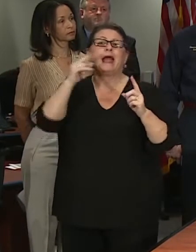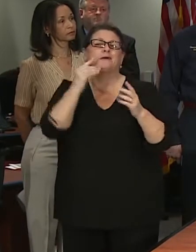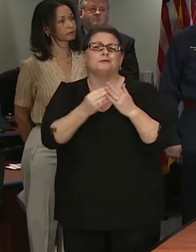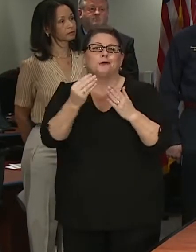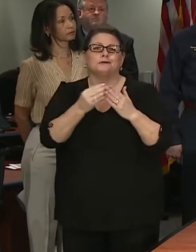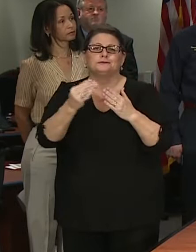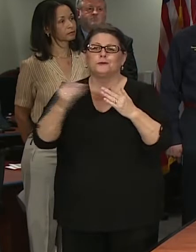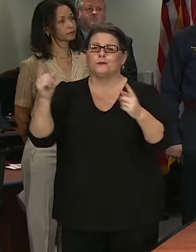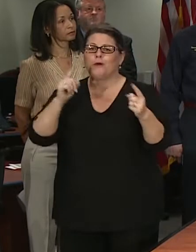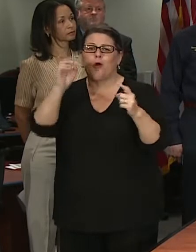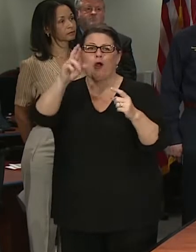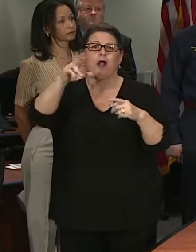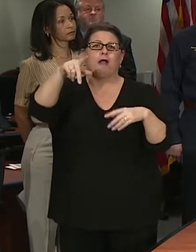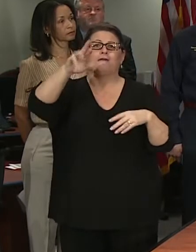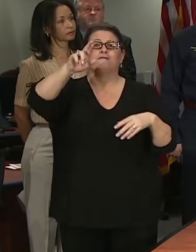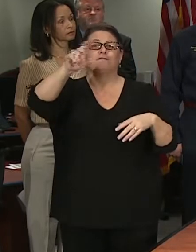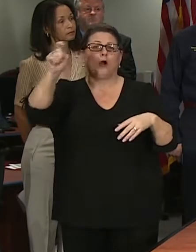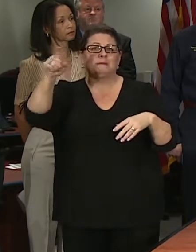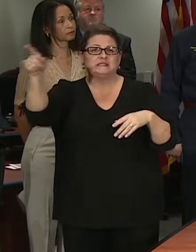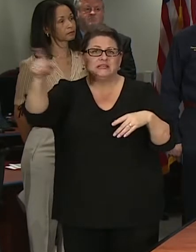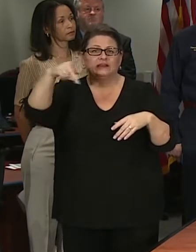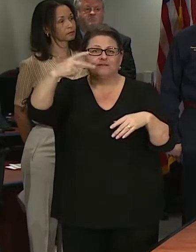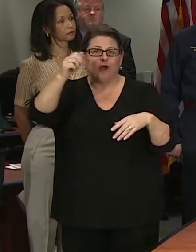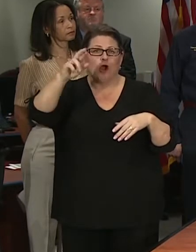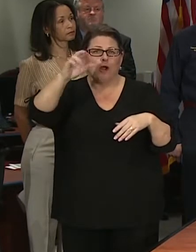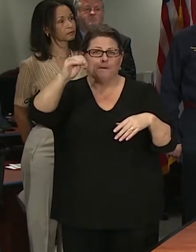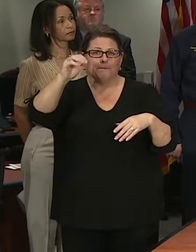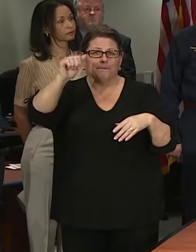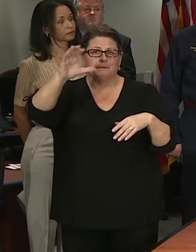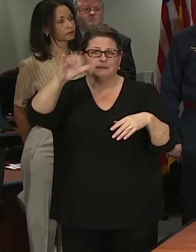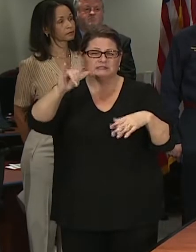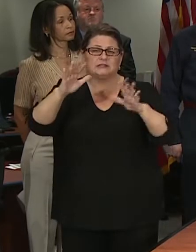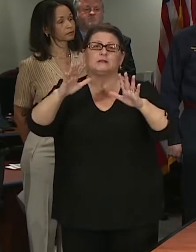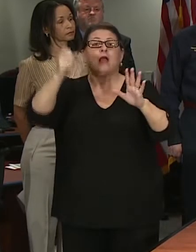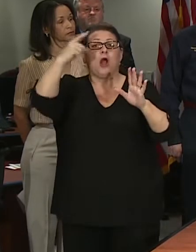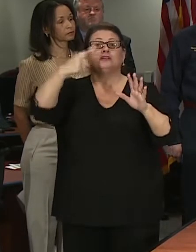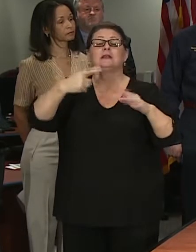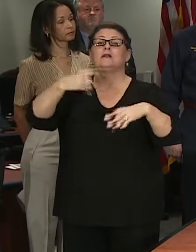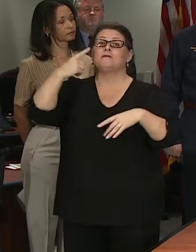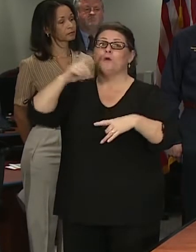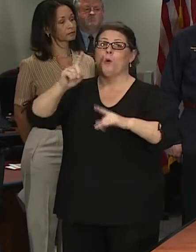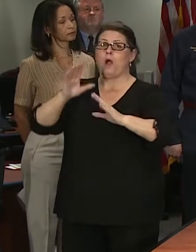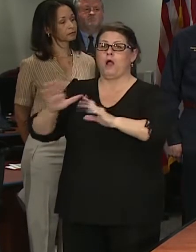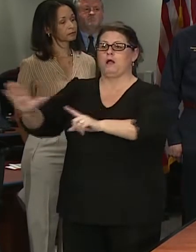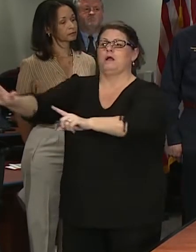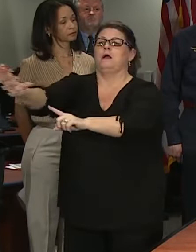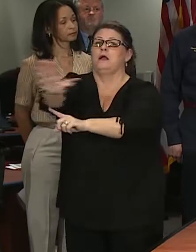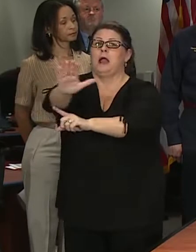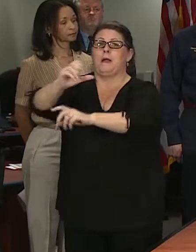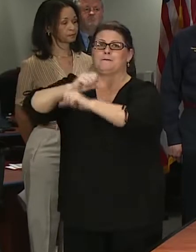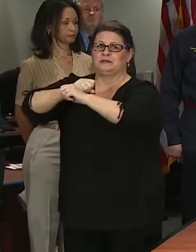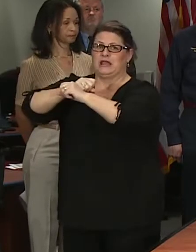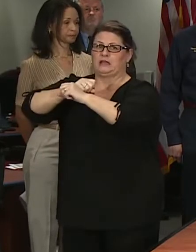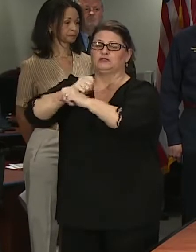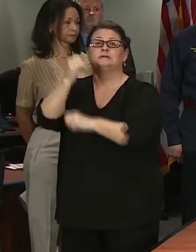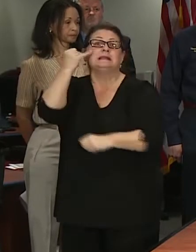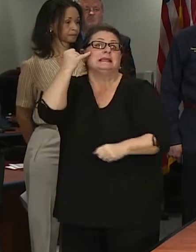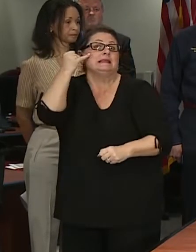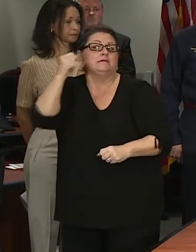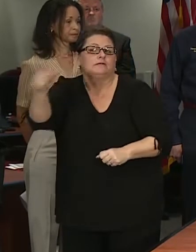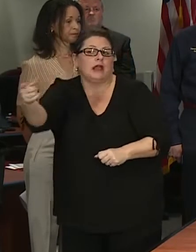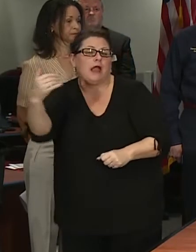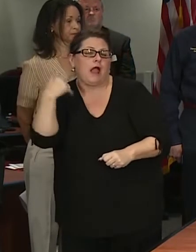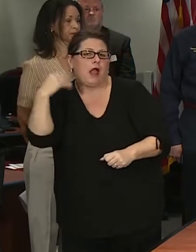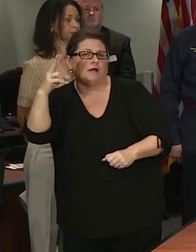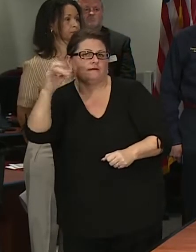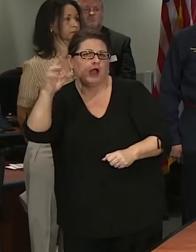stores, pharmacies. It's intended to protect others from those who may be infected with the virus and able